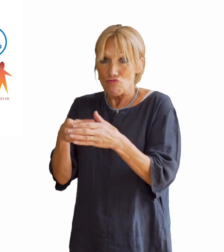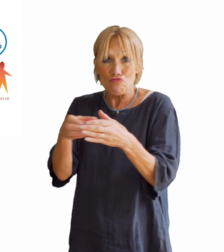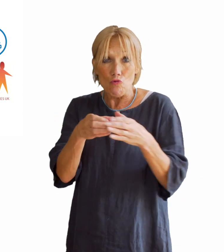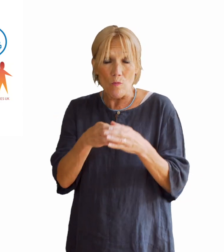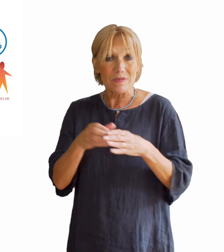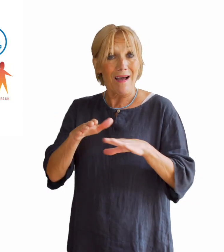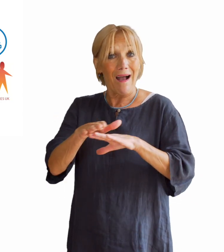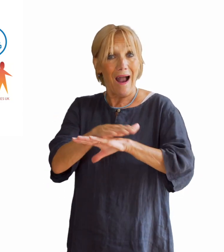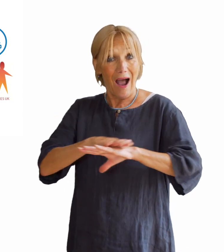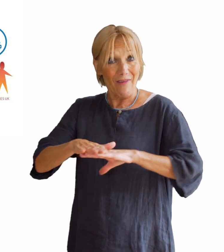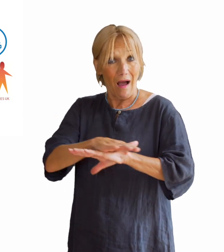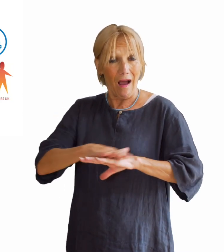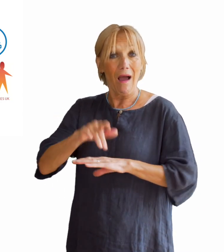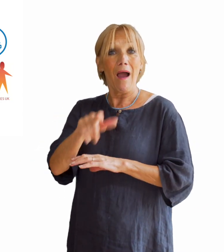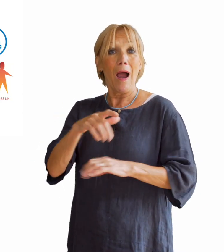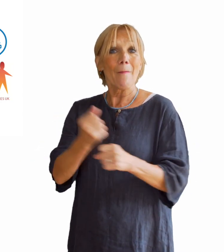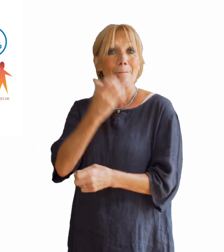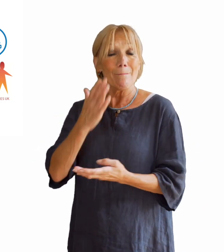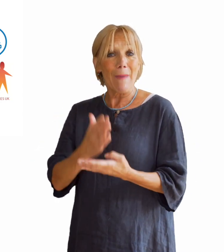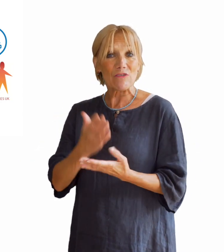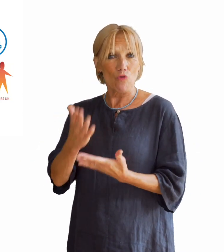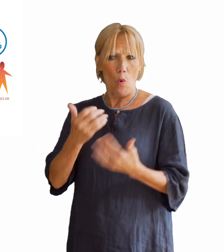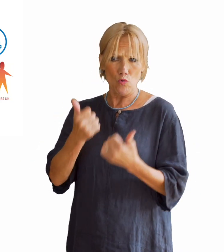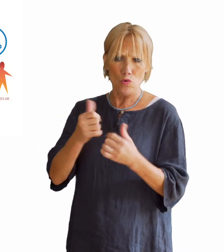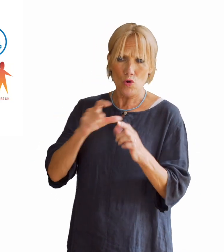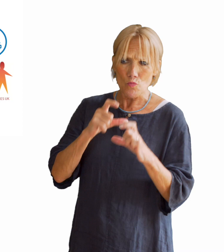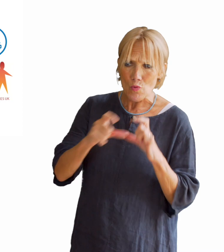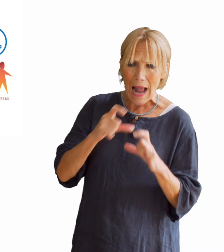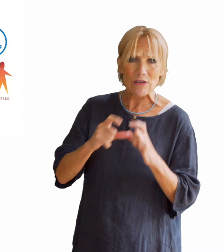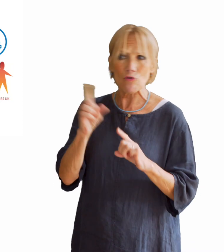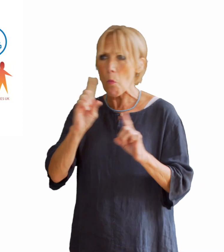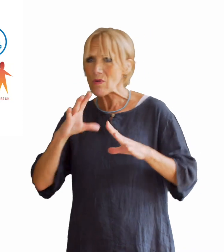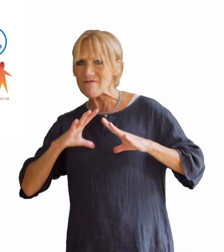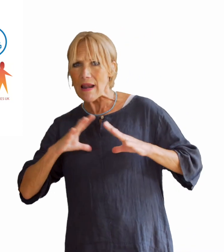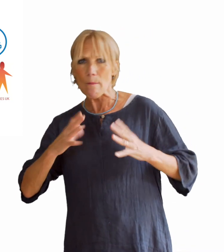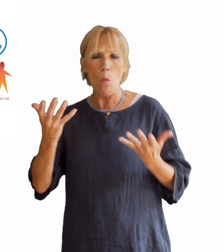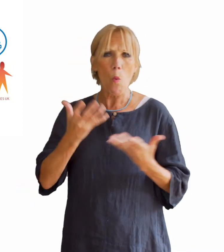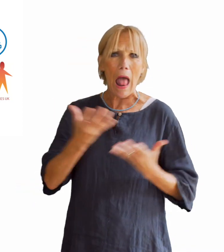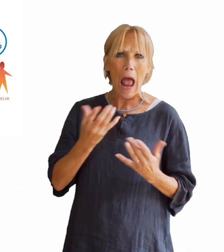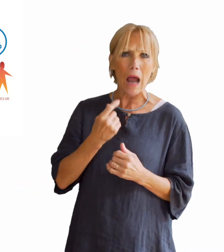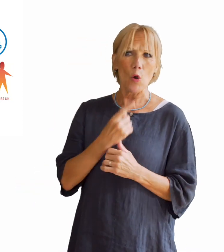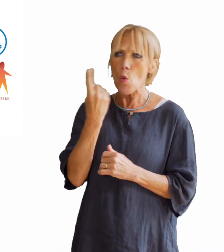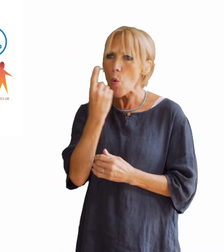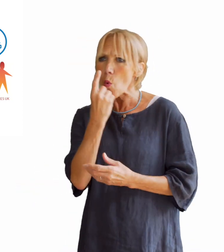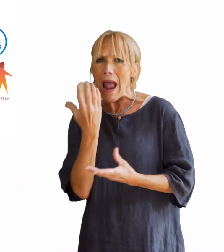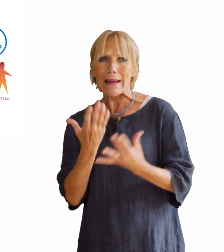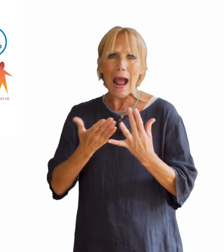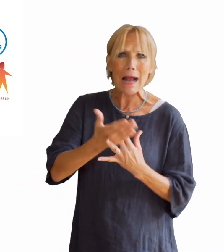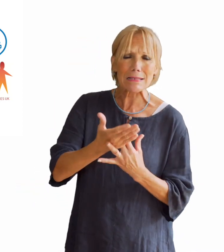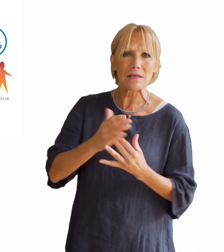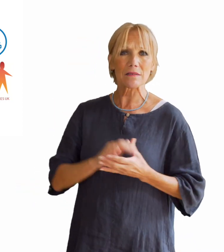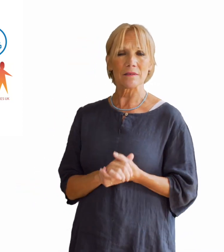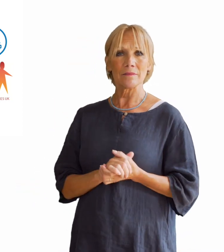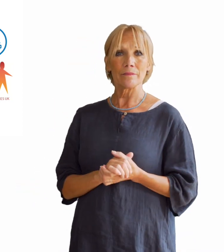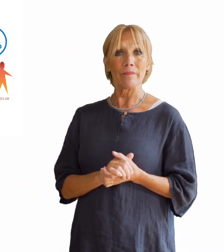your area, ensure there's good communication between them about what is available, where and to whom. If you are